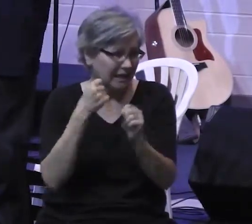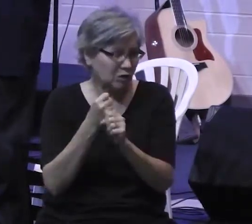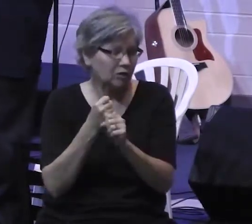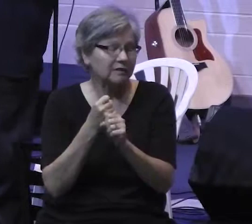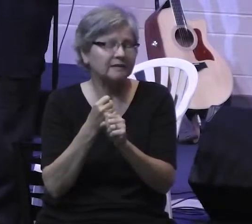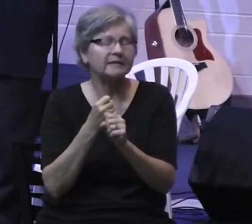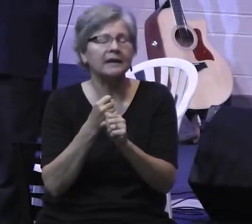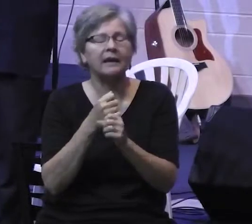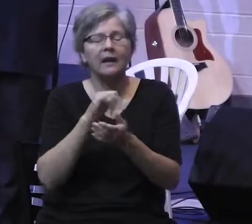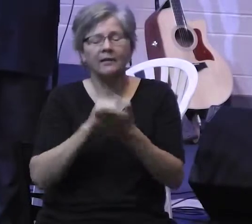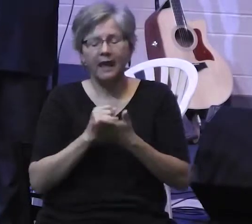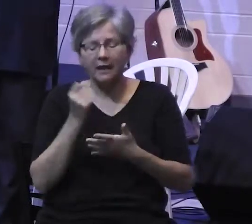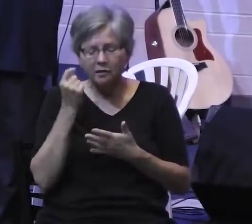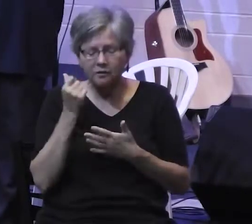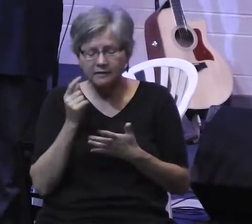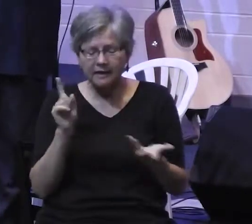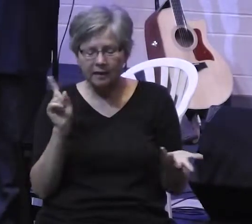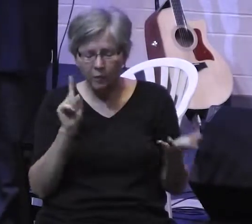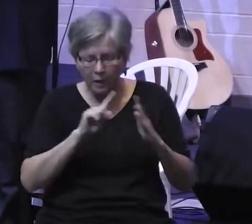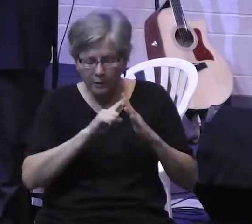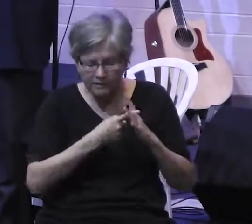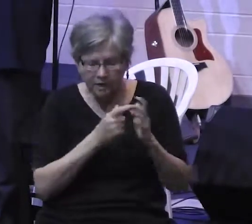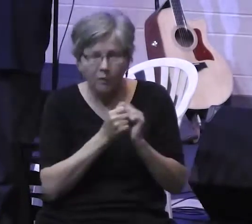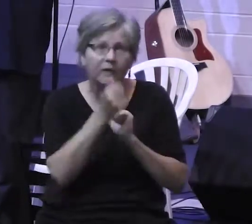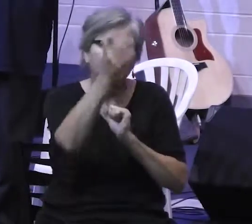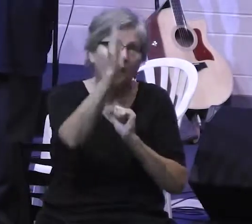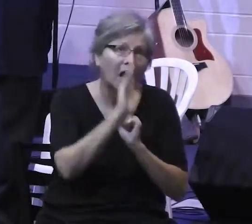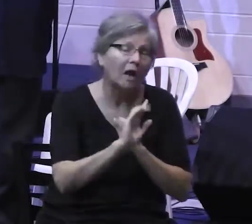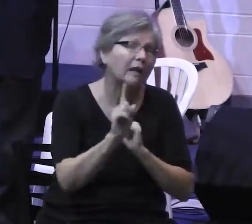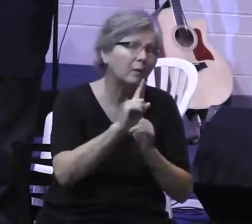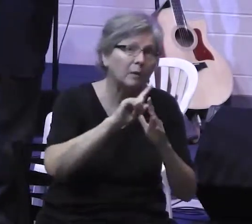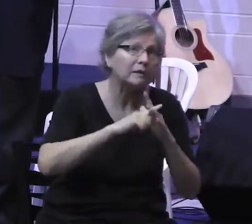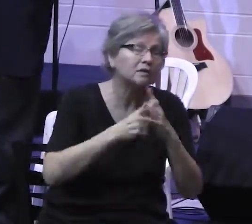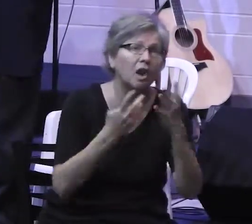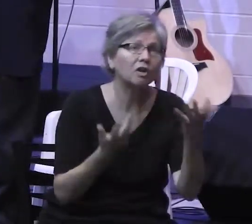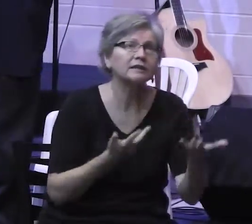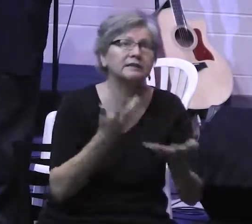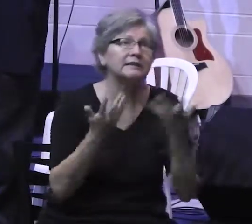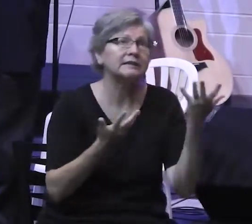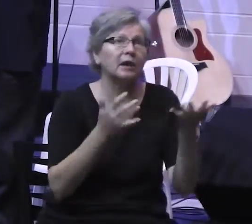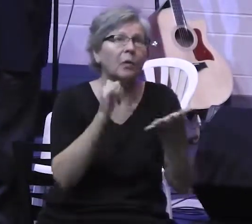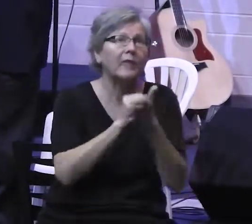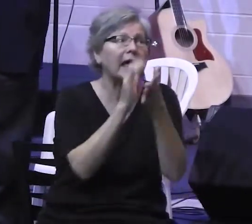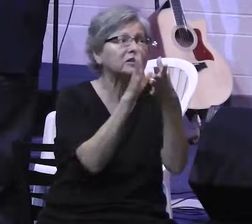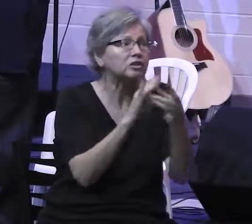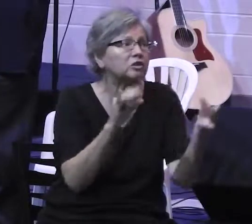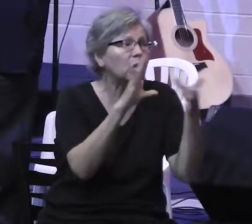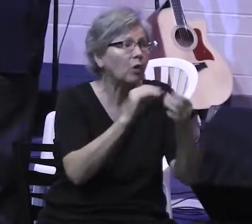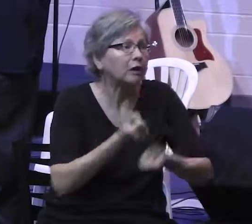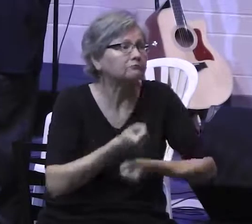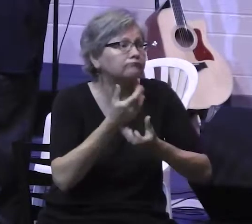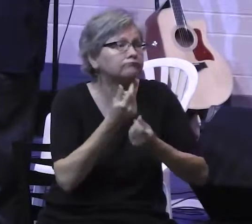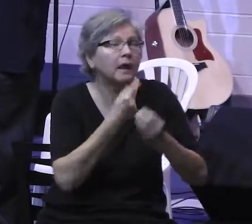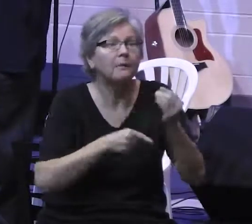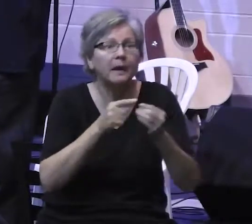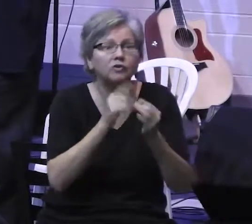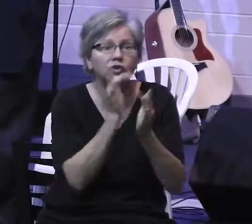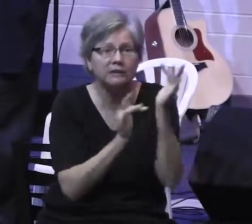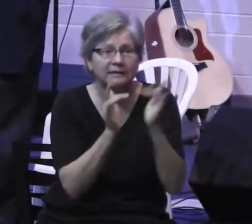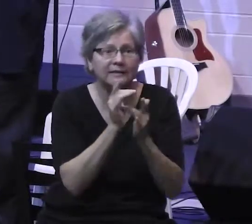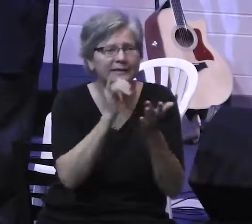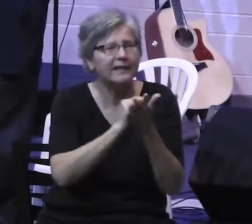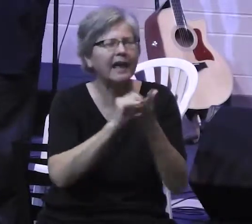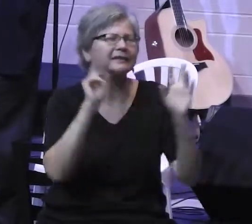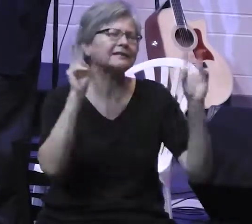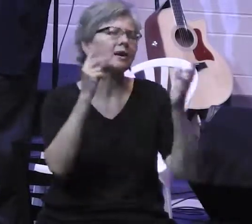this understanding on where we start with God and where we start with the story of Jesus and the gospel